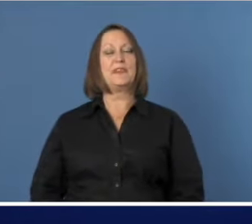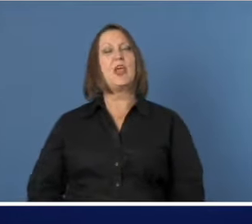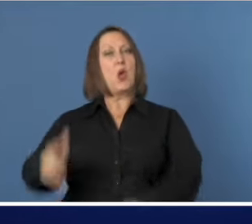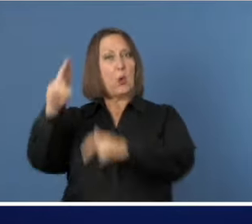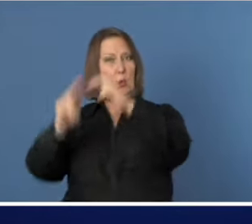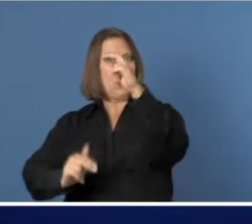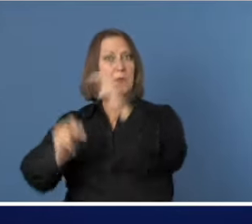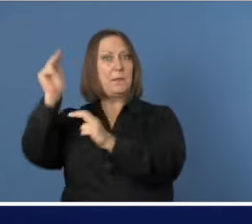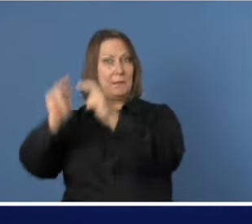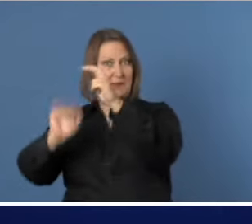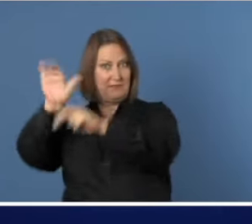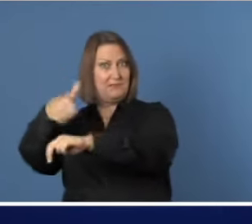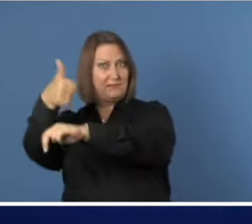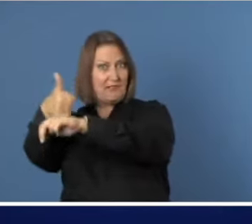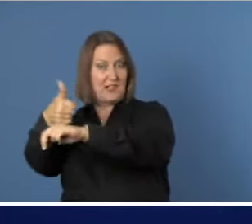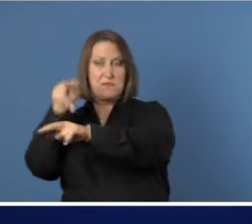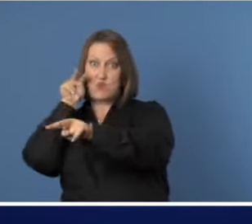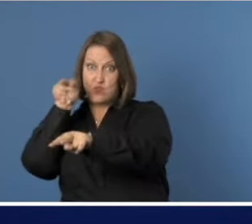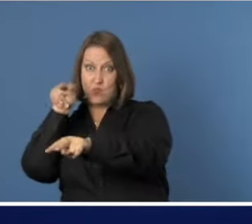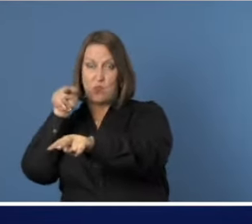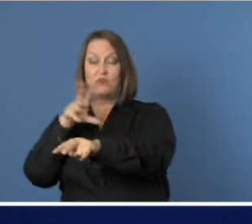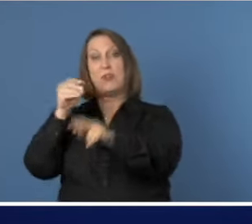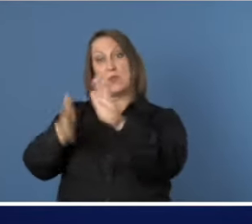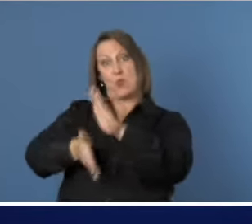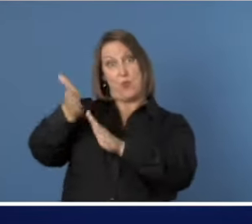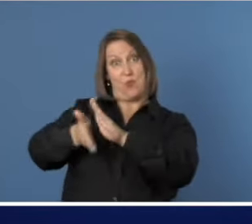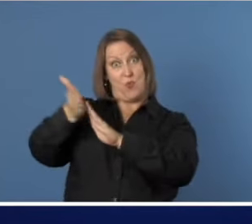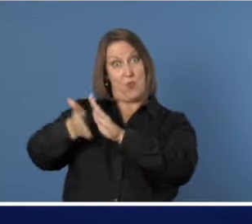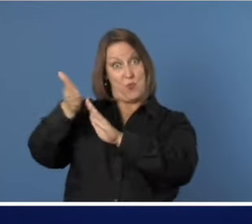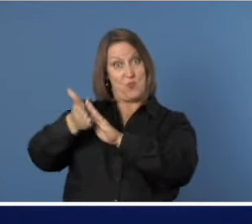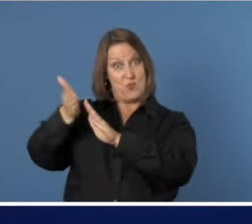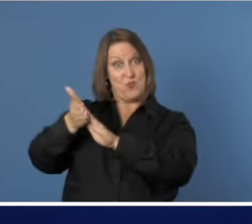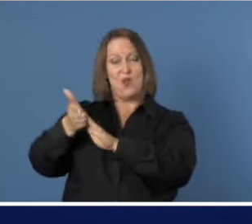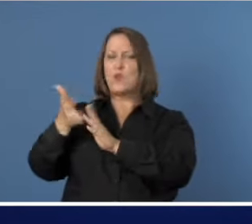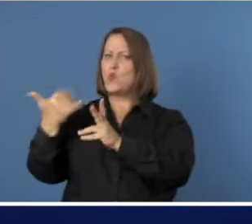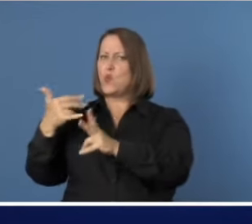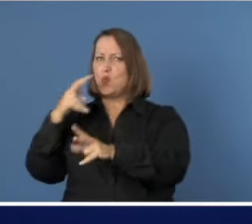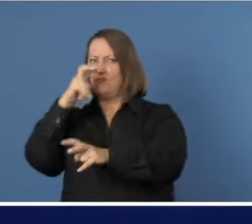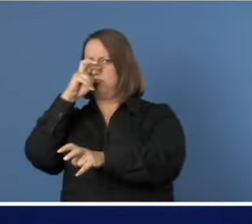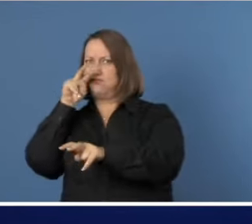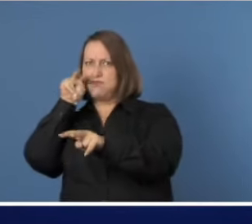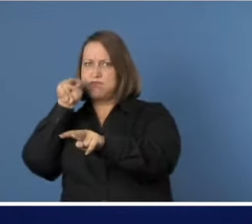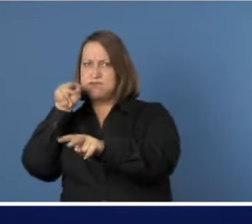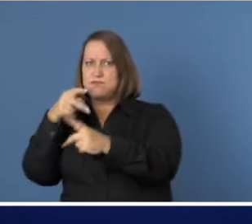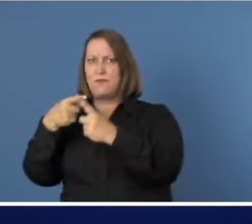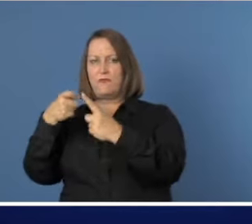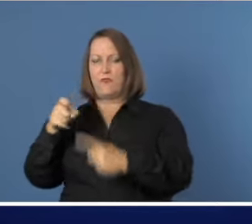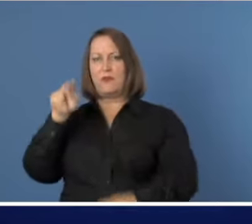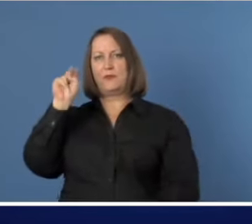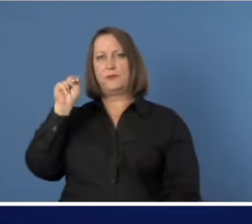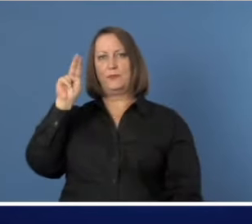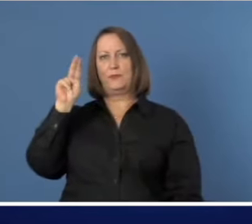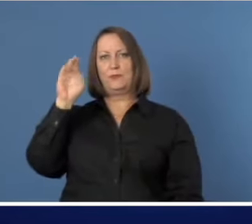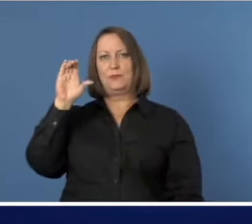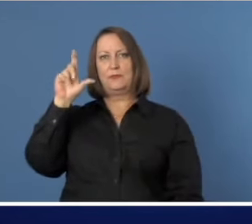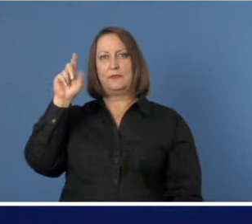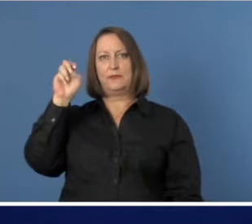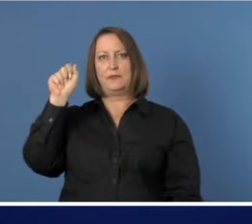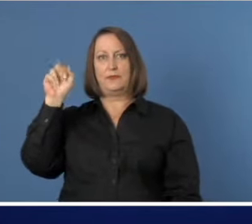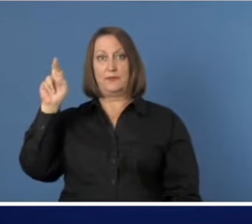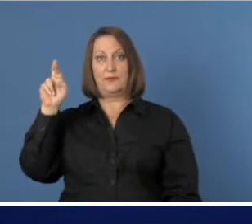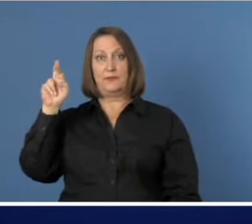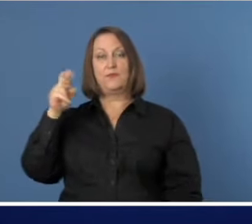Although the construction and operation of these facilities are closely monitored and regulated by the Nuclear Regulatory